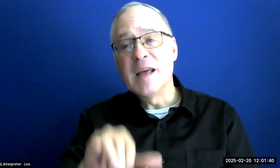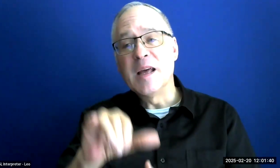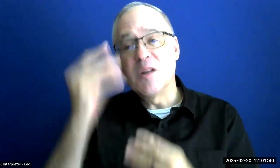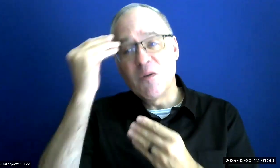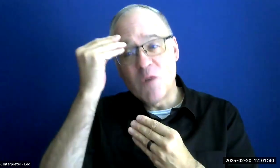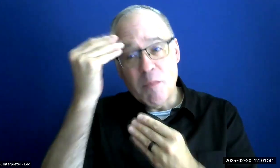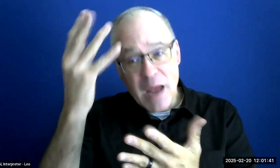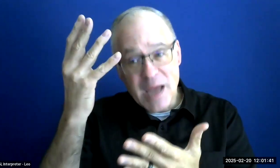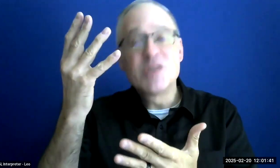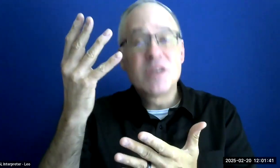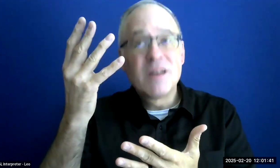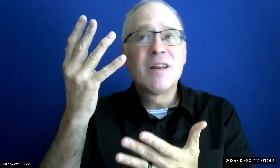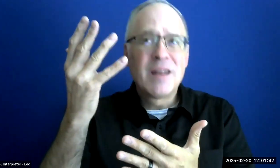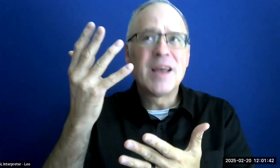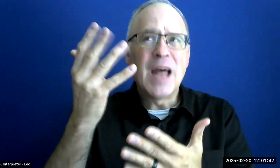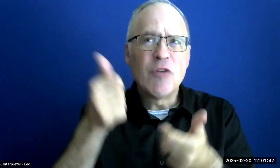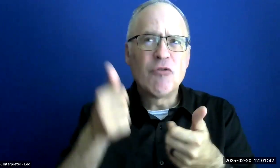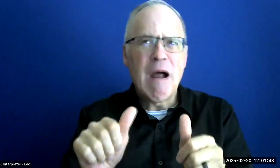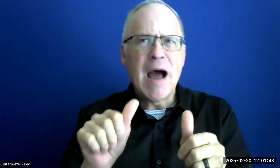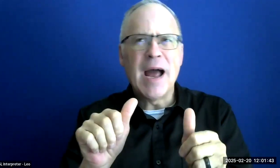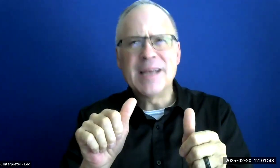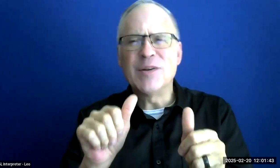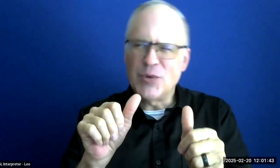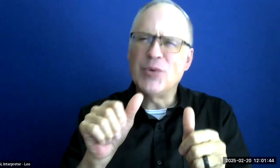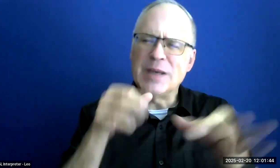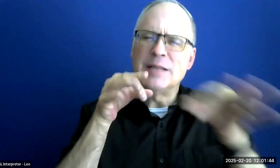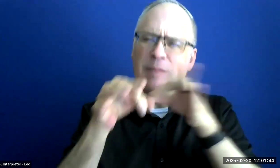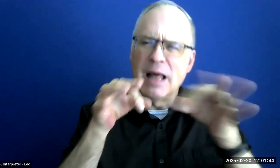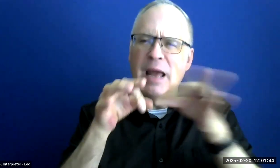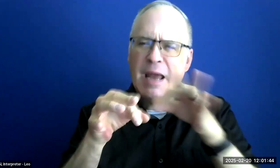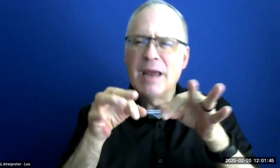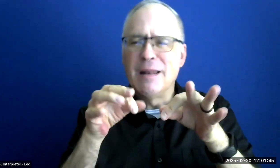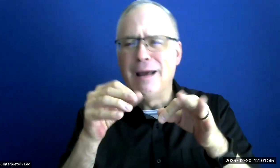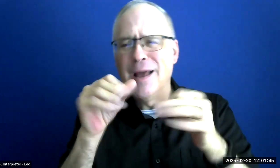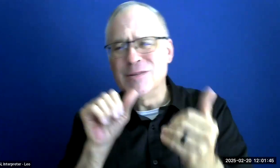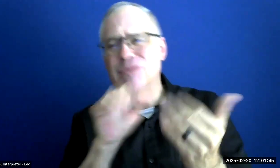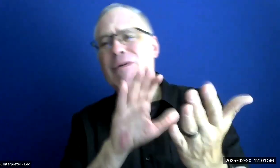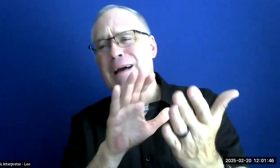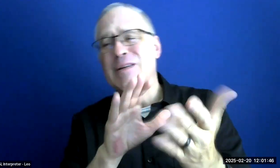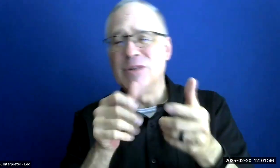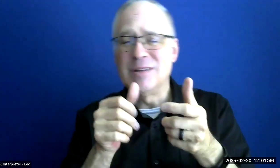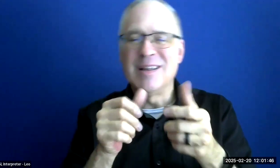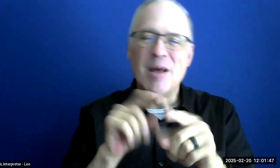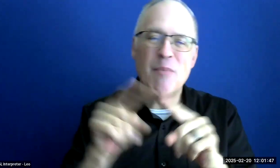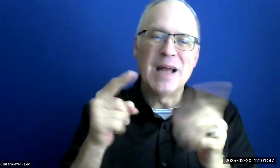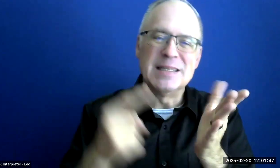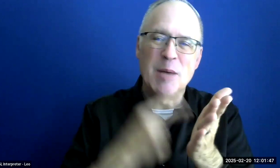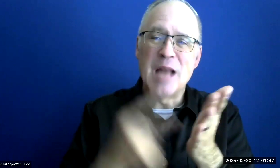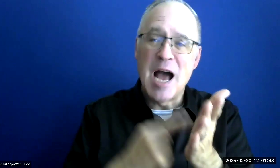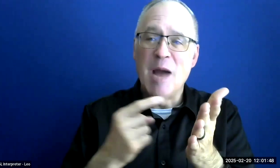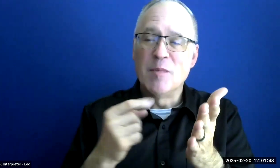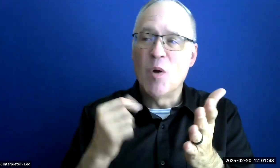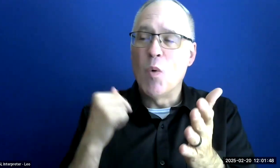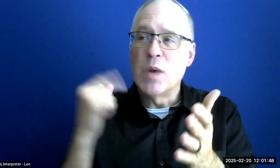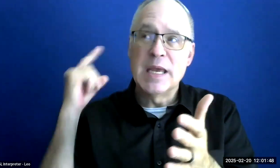can be really tricky, right? Because sometimes when we address it, we inadvertently lend it credibility because